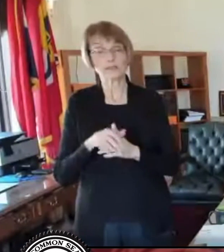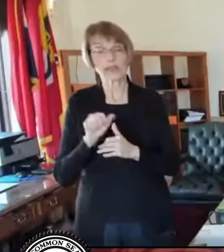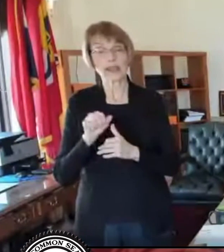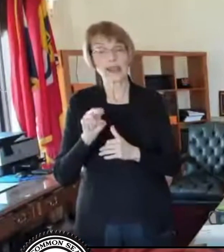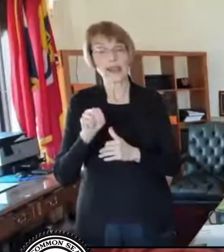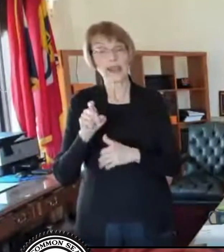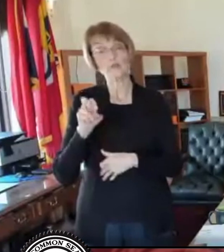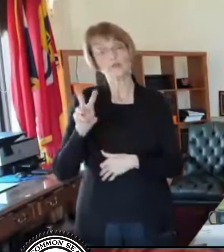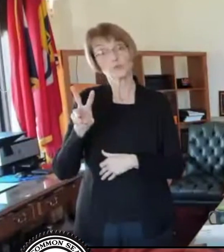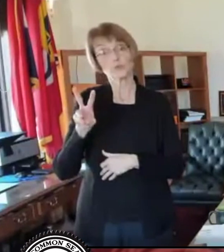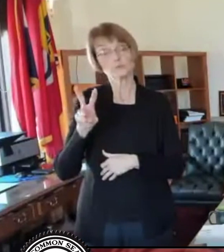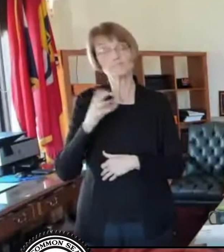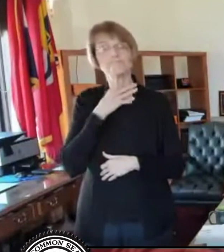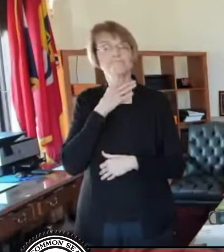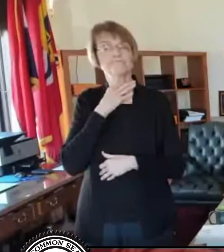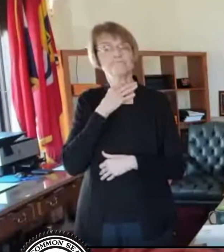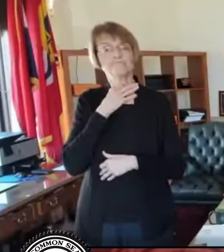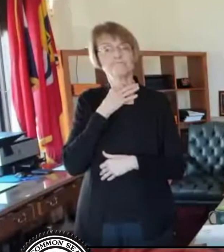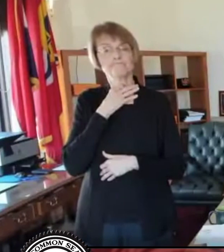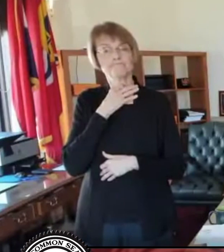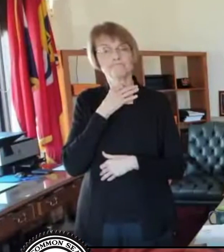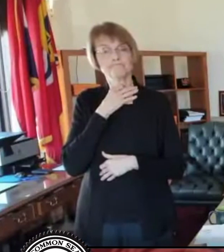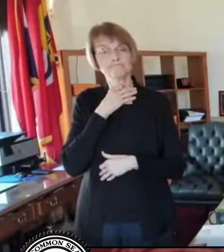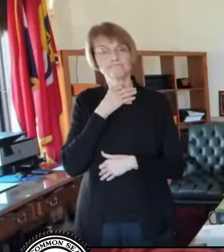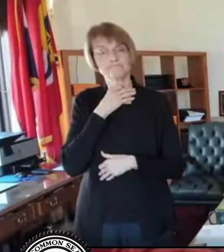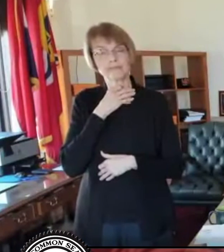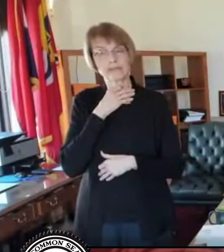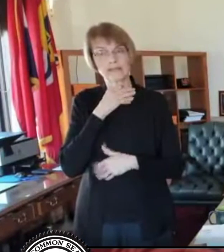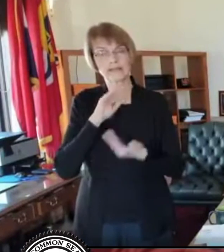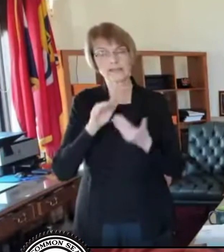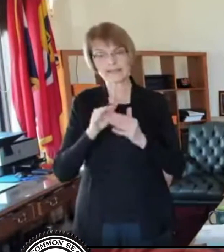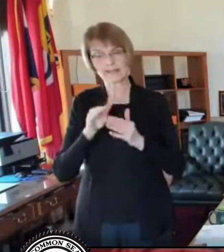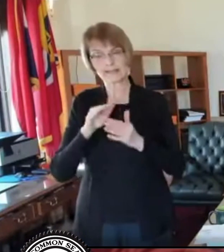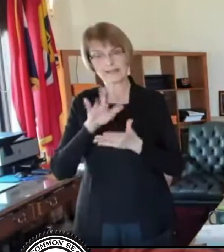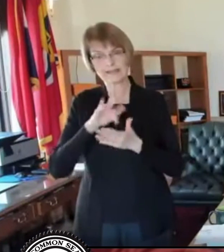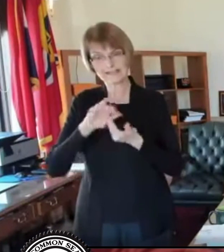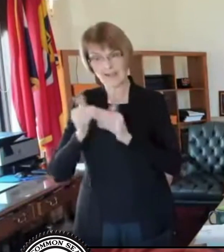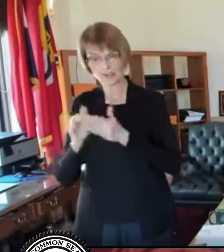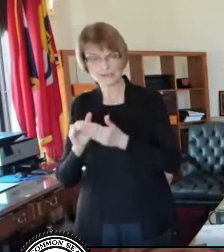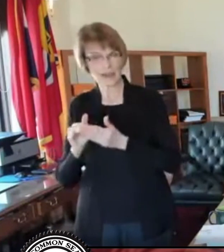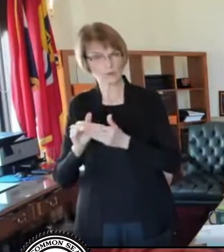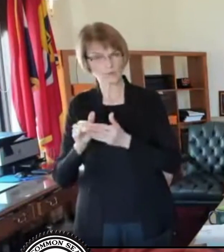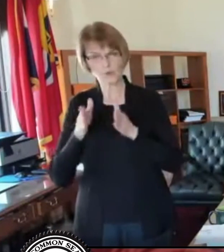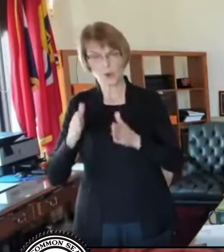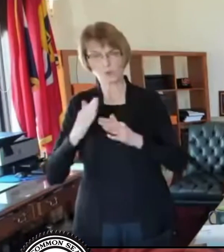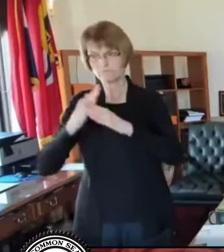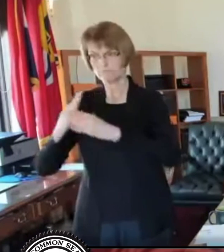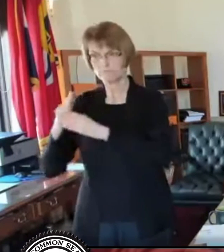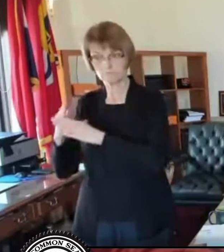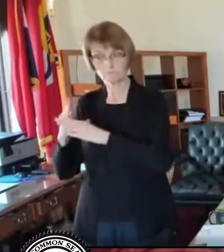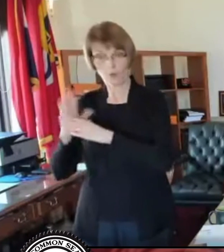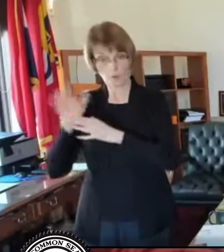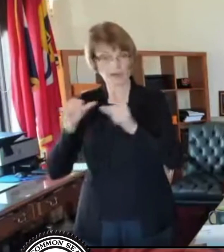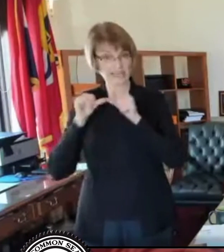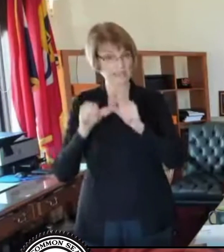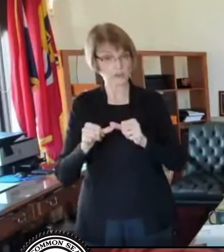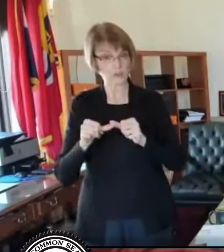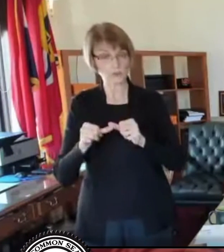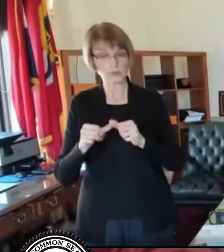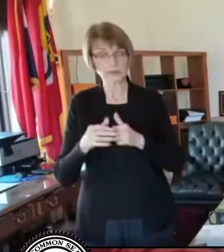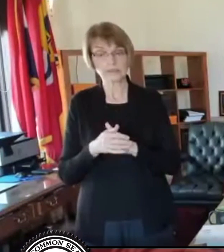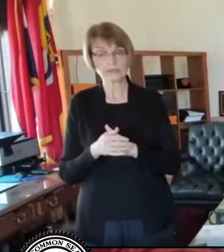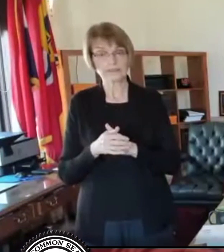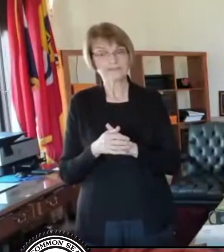Andrew, inquiring about the road blockades in the downtown area. Wants to know if they're sticking around. He's worried